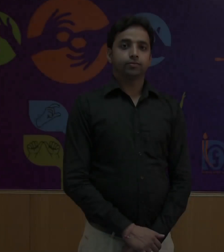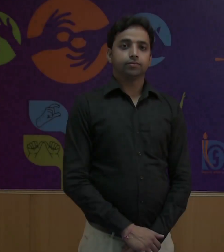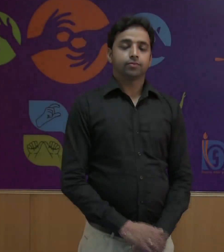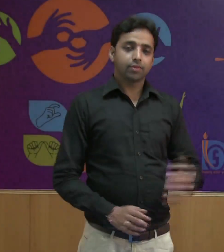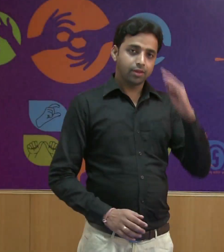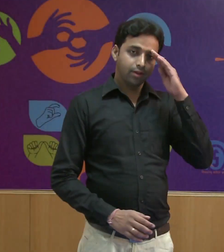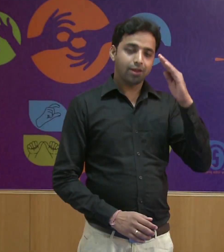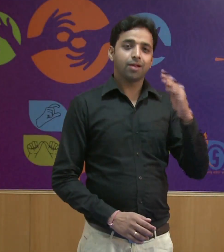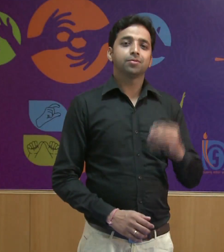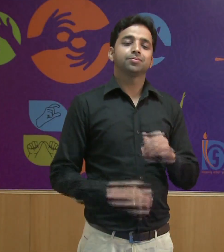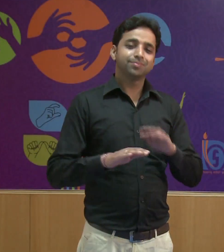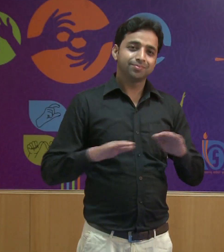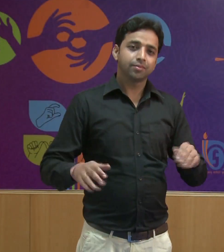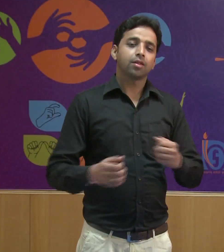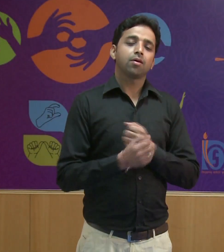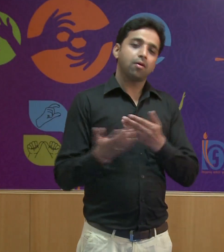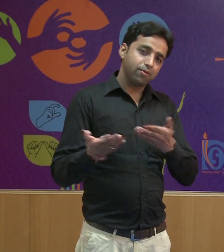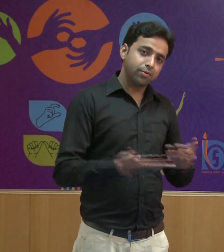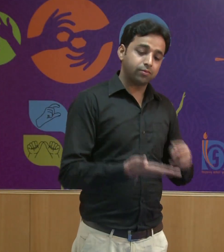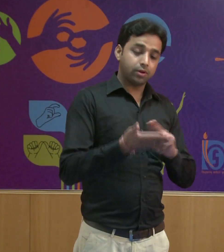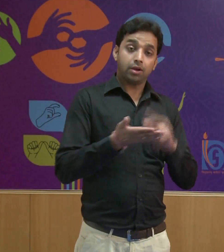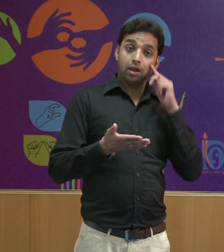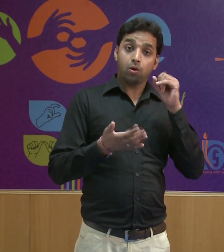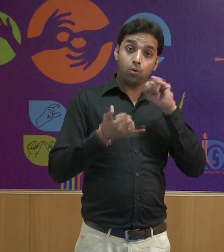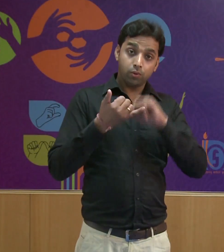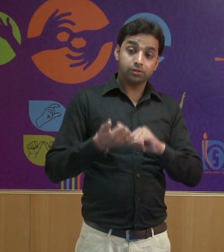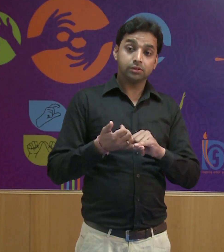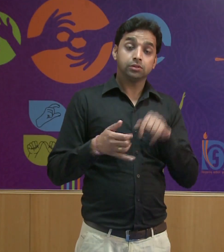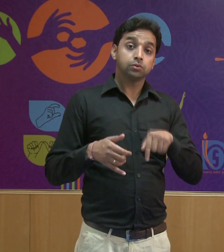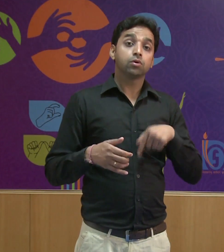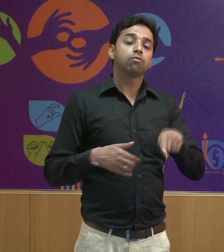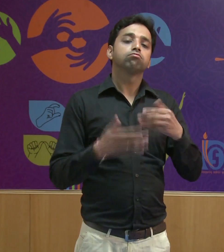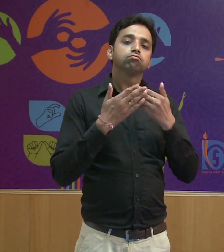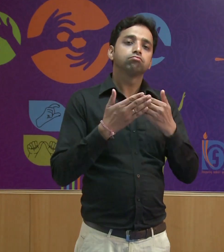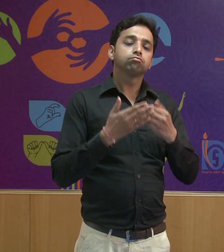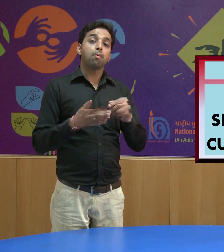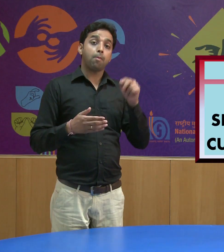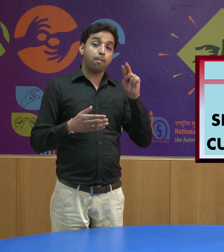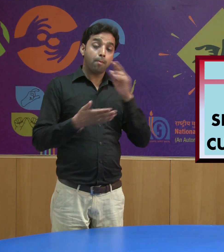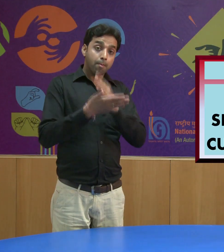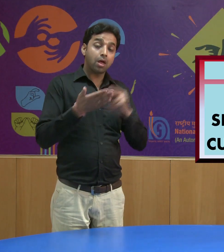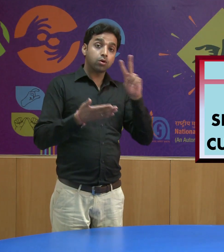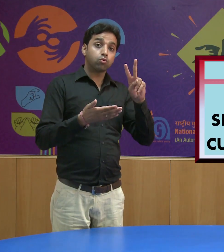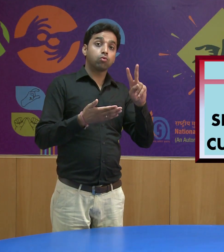Hello learners, welcome to NIOS. Today we will study part 2 of chapter